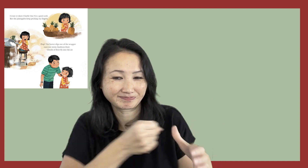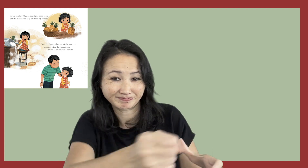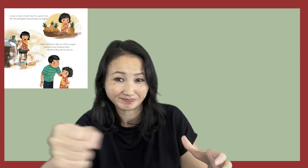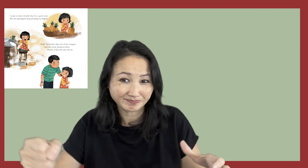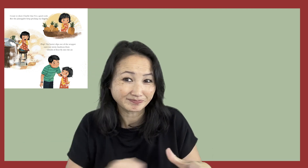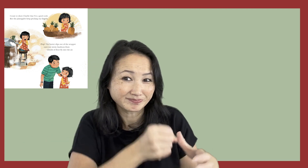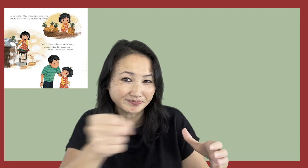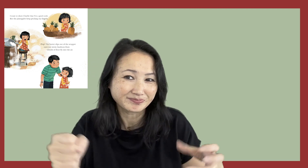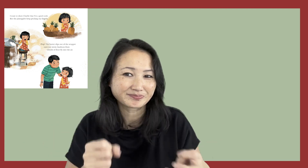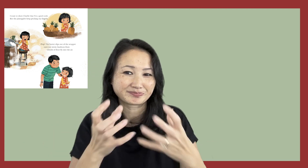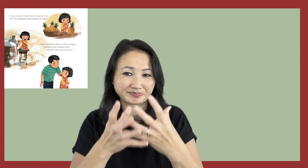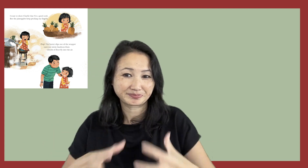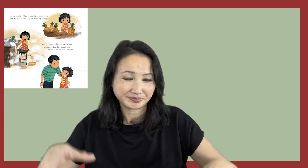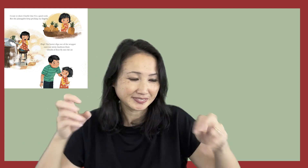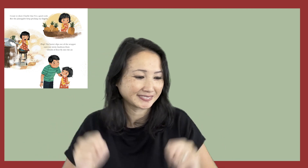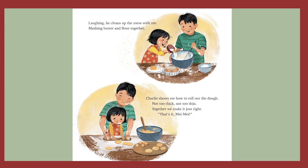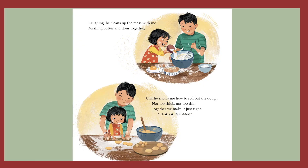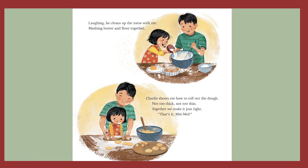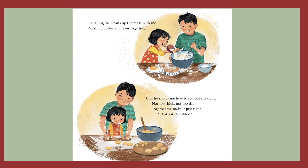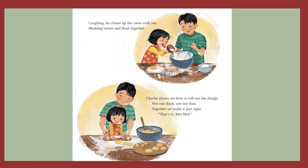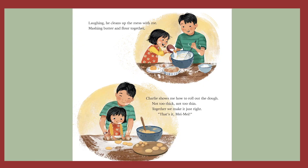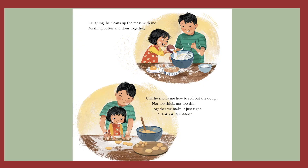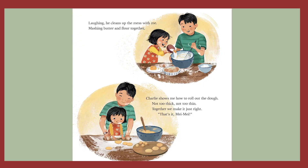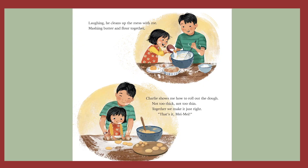For our pineapple cakes.